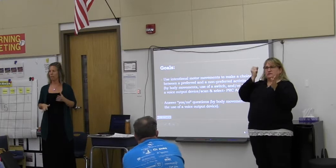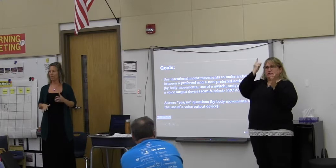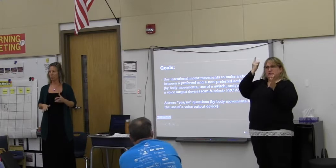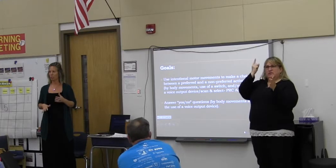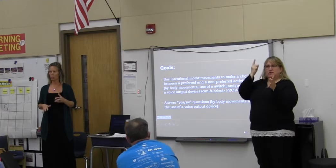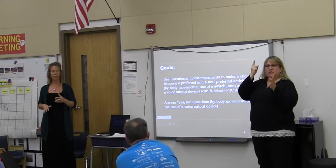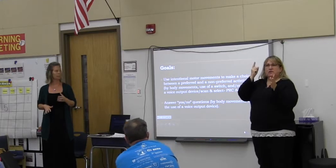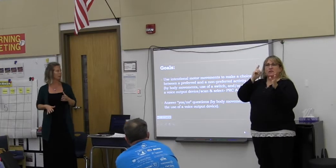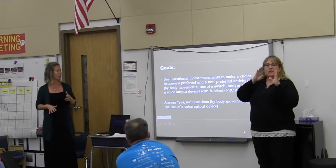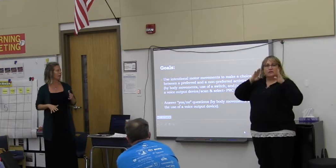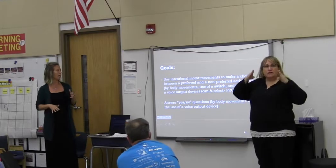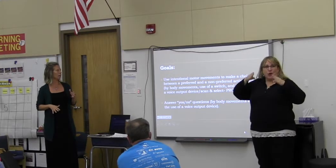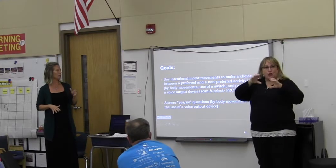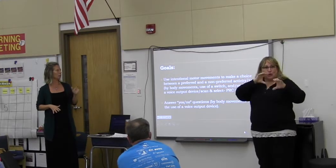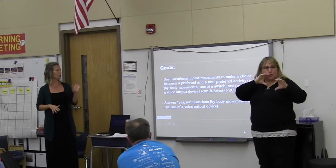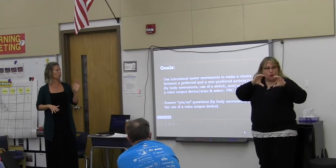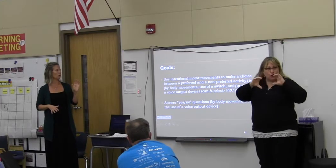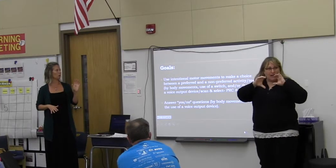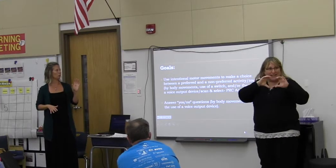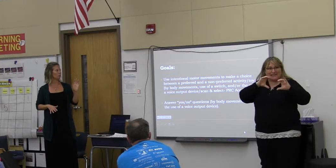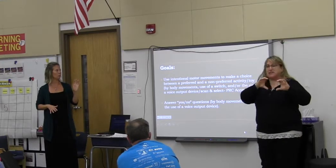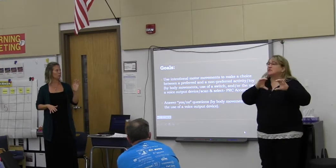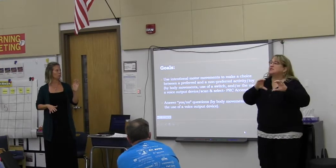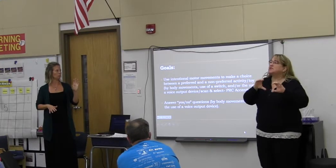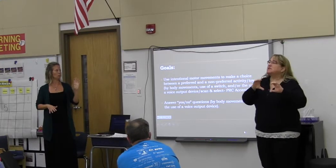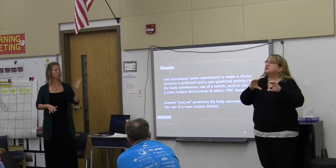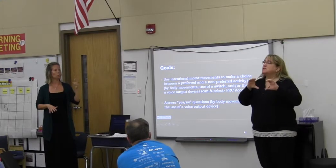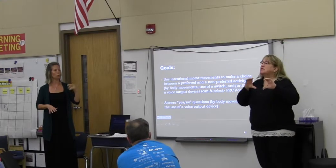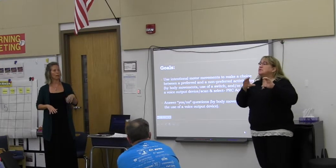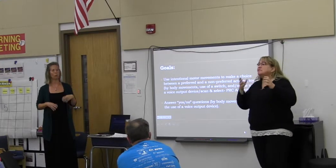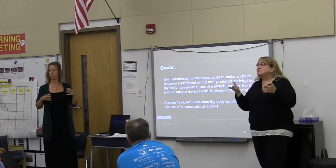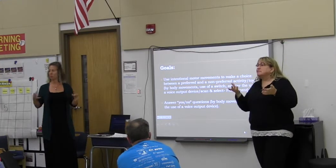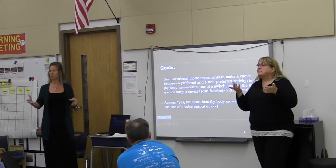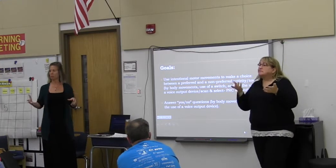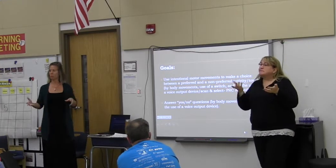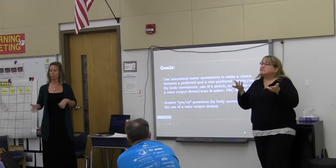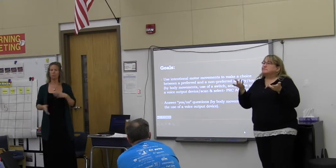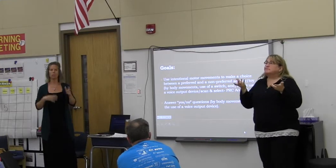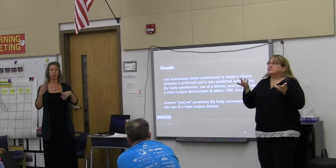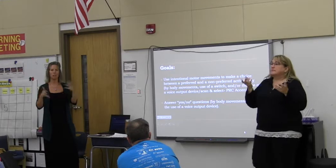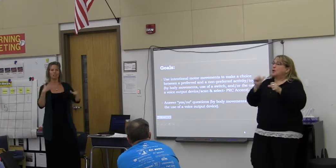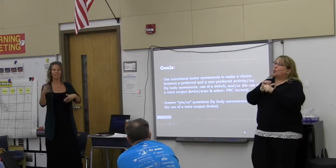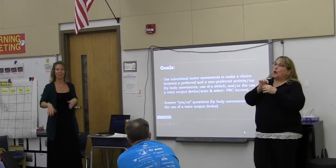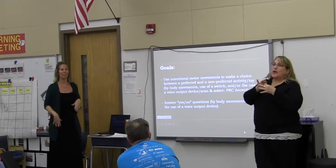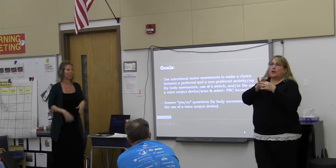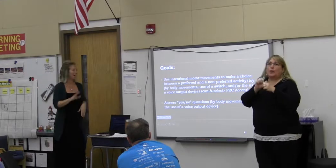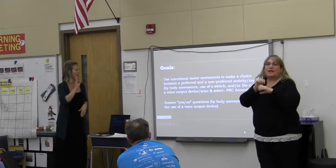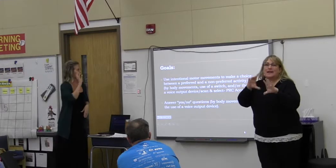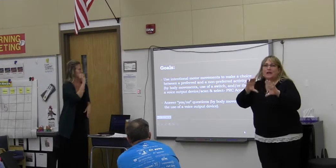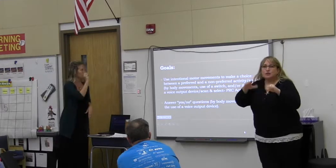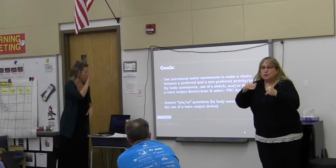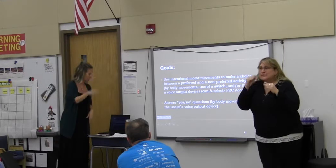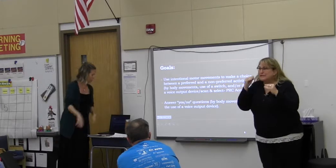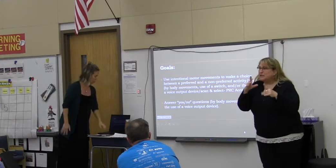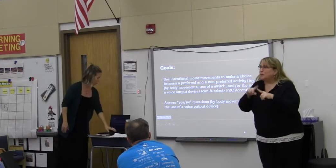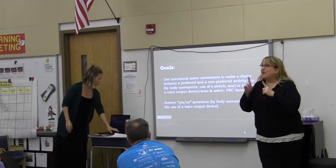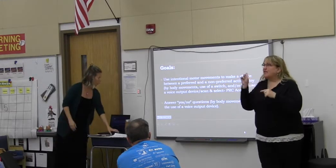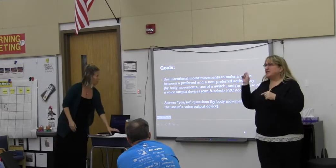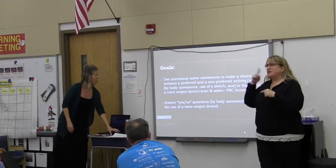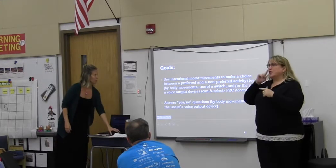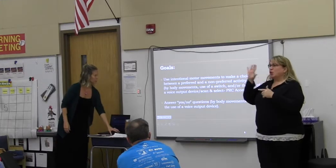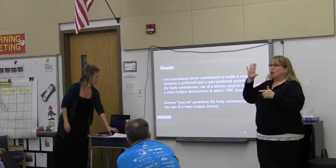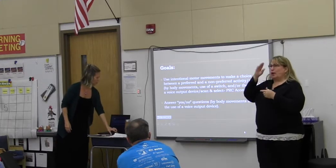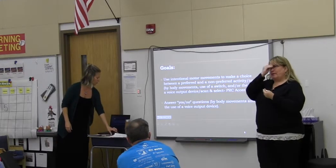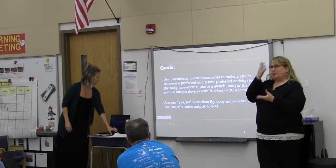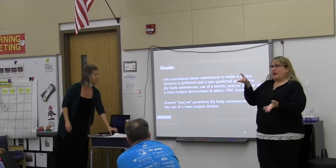on communication-wise. So I'll work with the classroom teachers on this together, but this is just for your